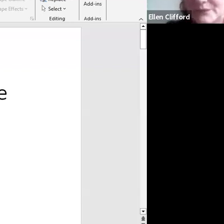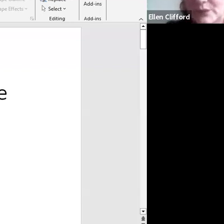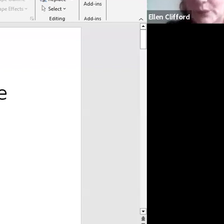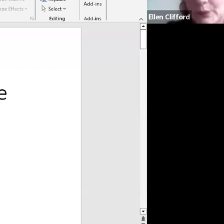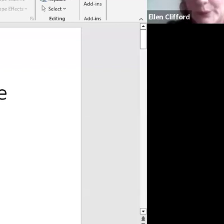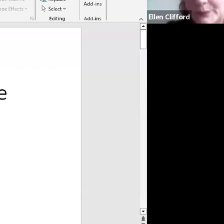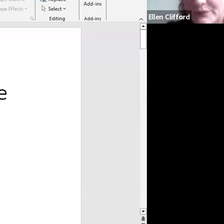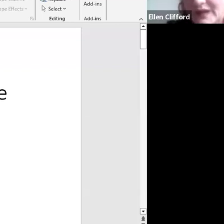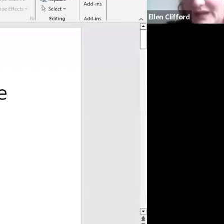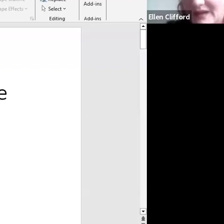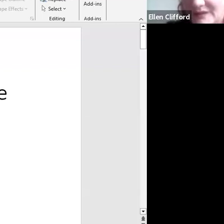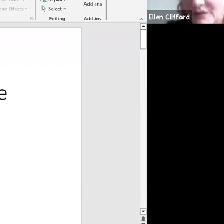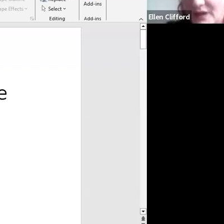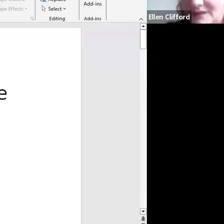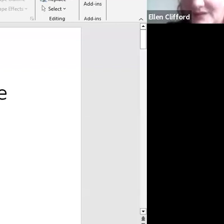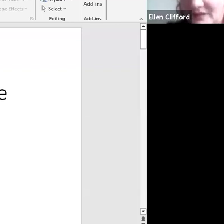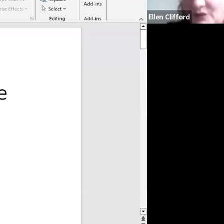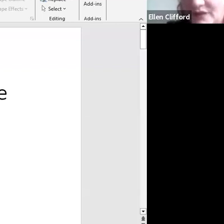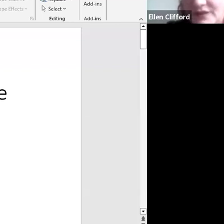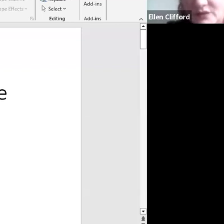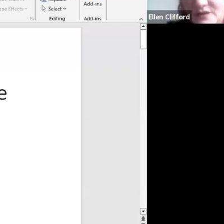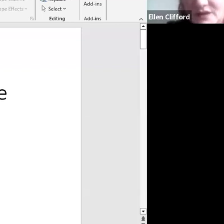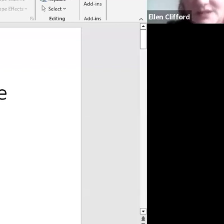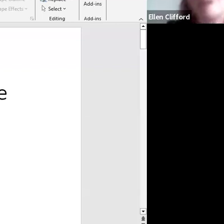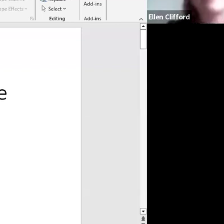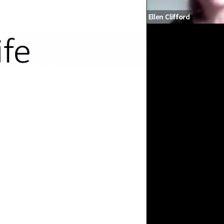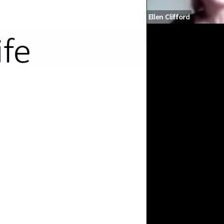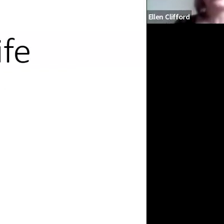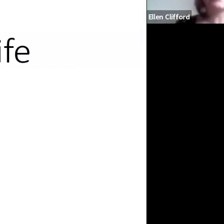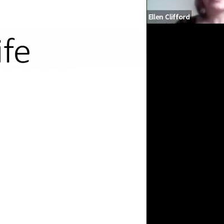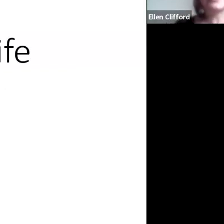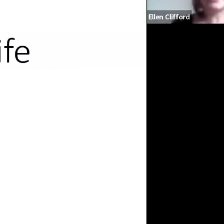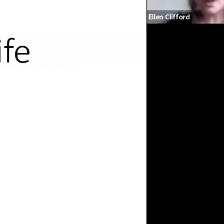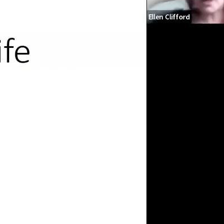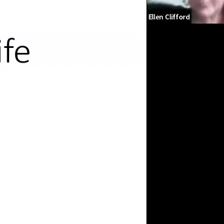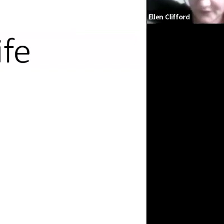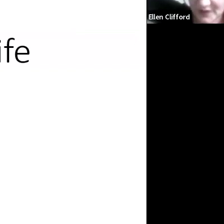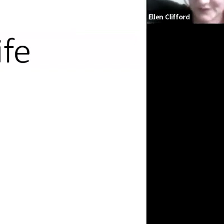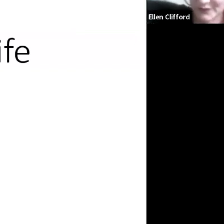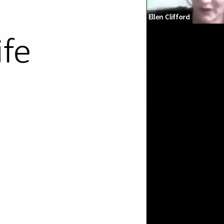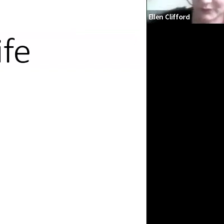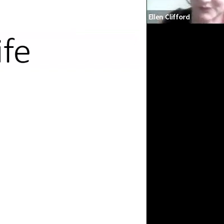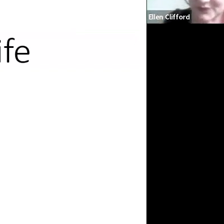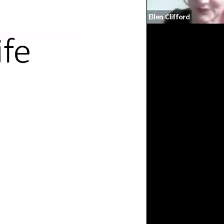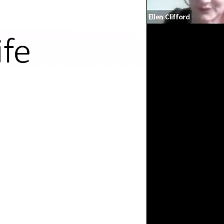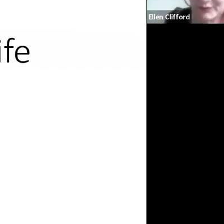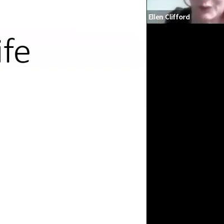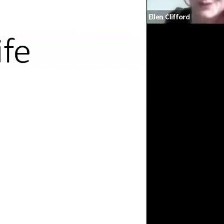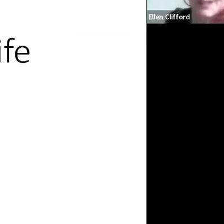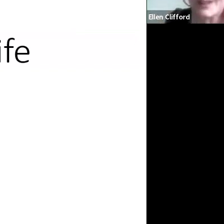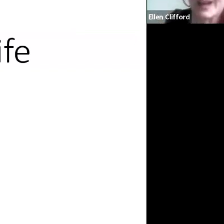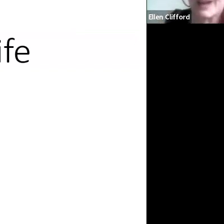Yeah. Cool. I've got the thing on the side. All right, there we are. Okay, so first of all, I want